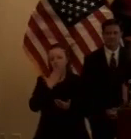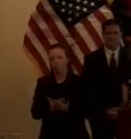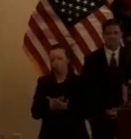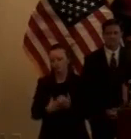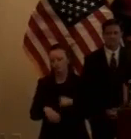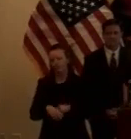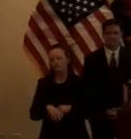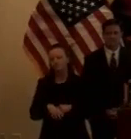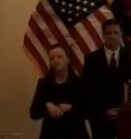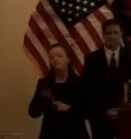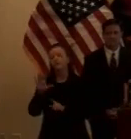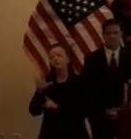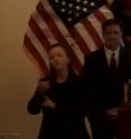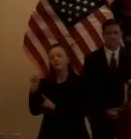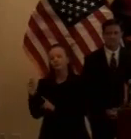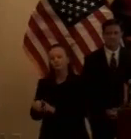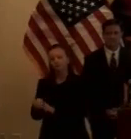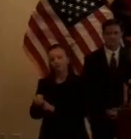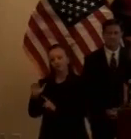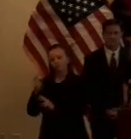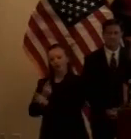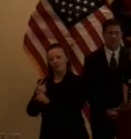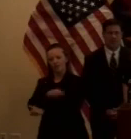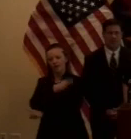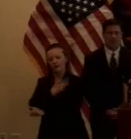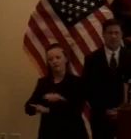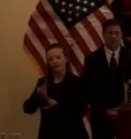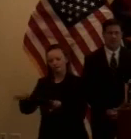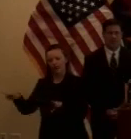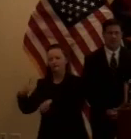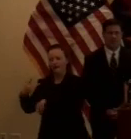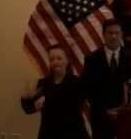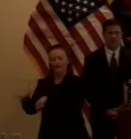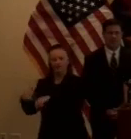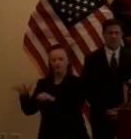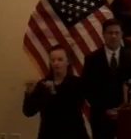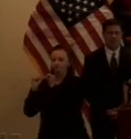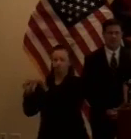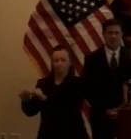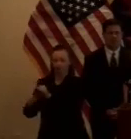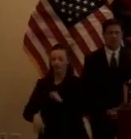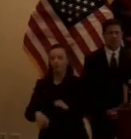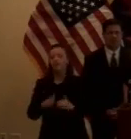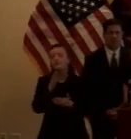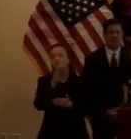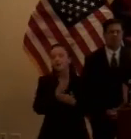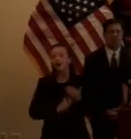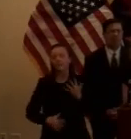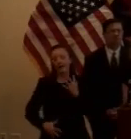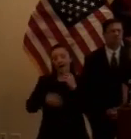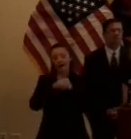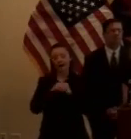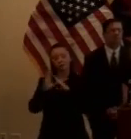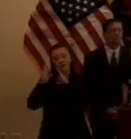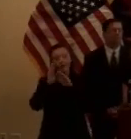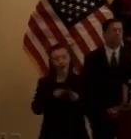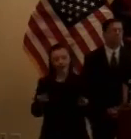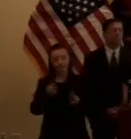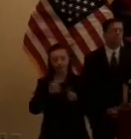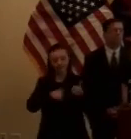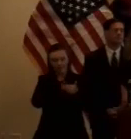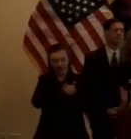25% have remained available, with some of this, and up to 40% remain available with some of the surge capacity created by our